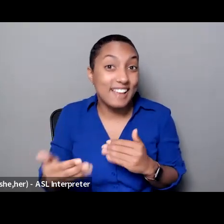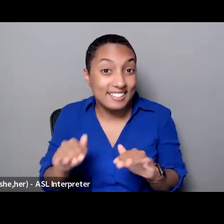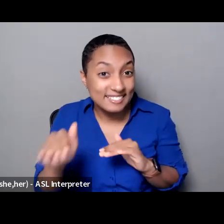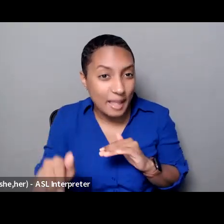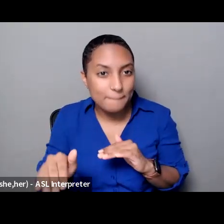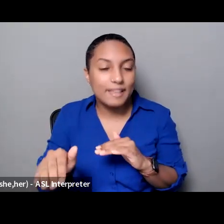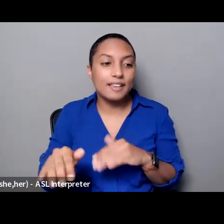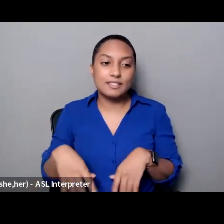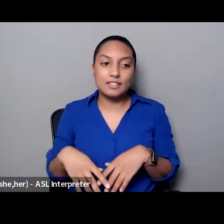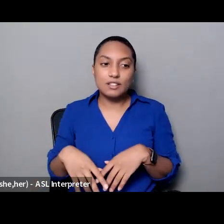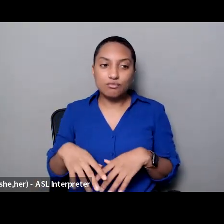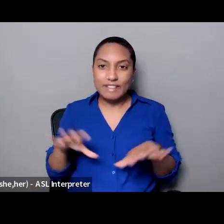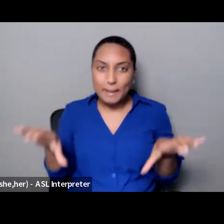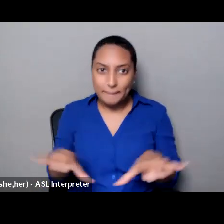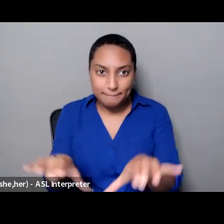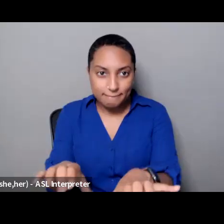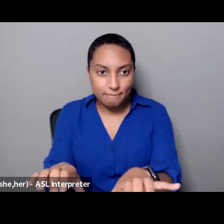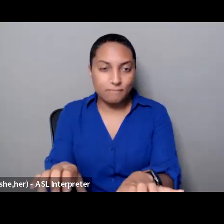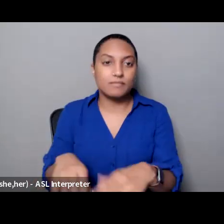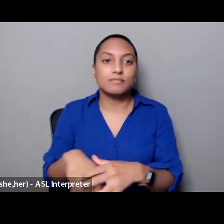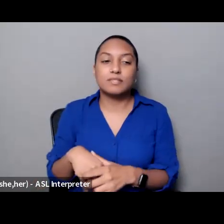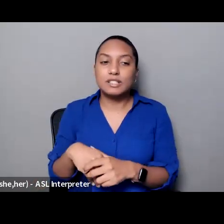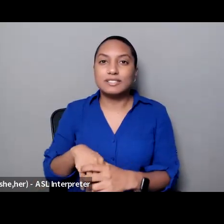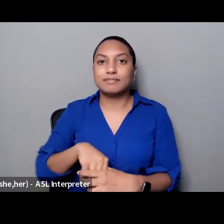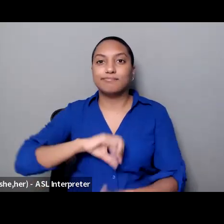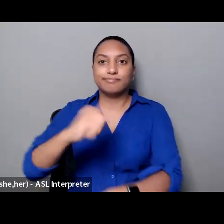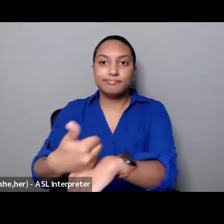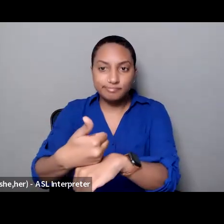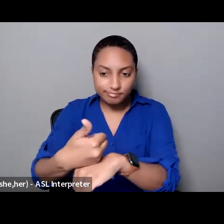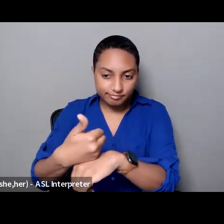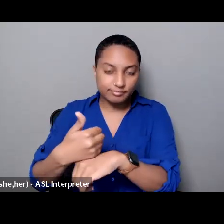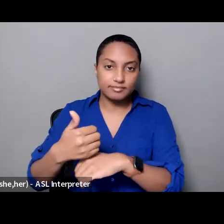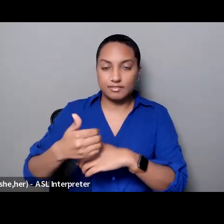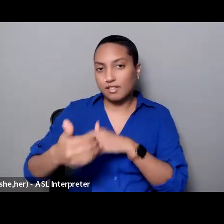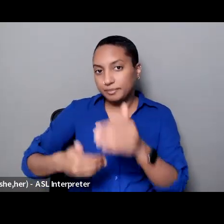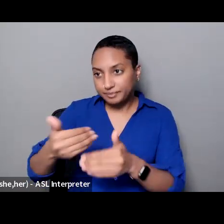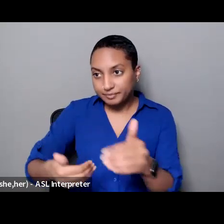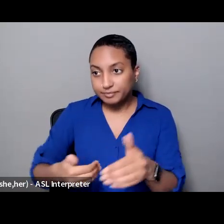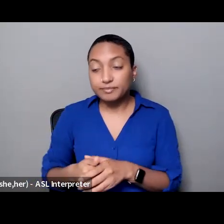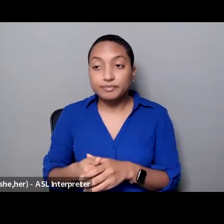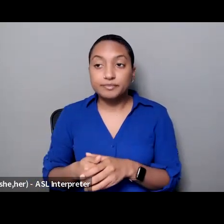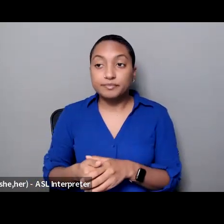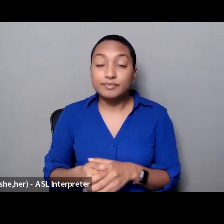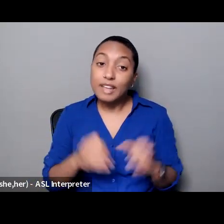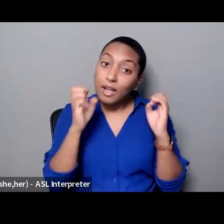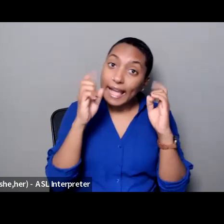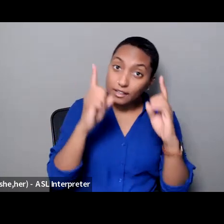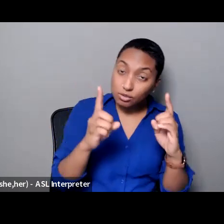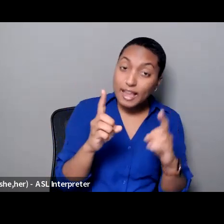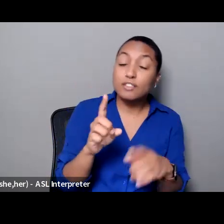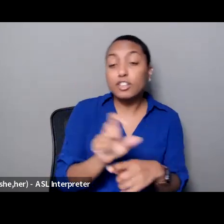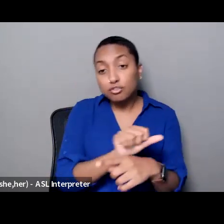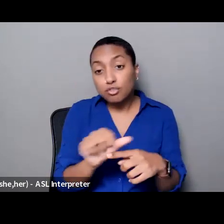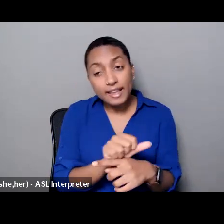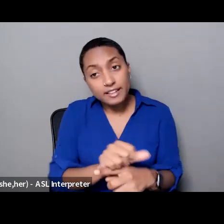what kind of things are you going to do first? Now, education and training is possibly a part of this, because